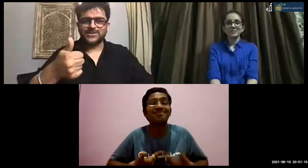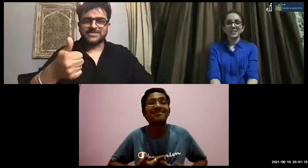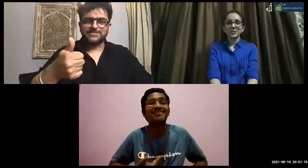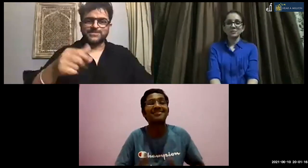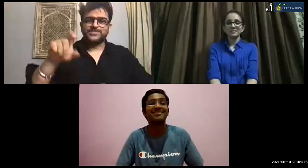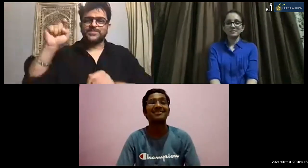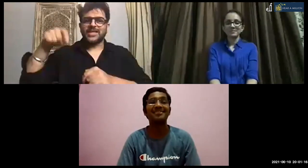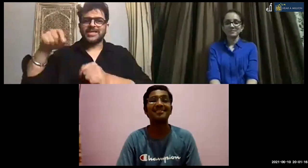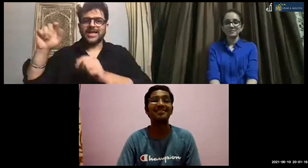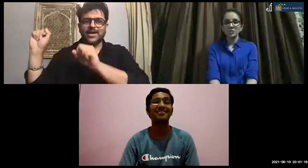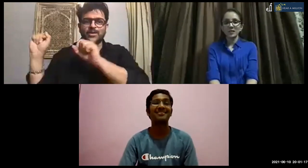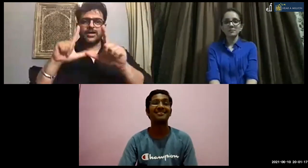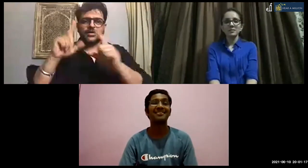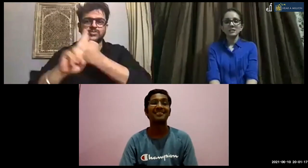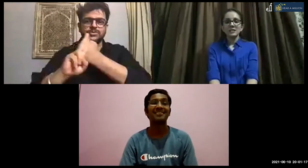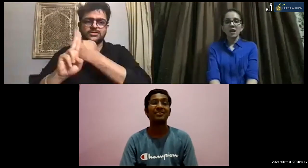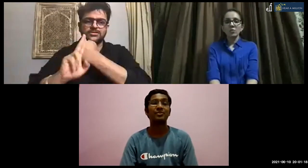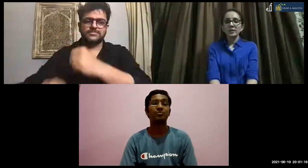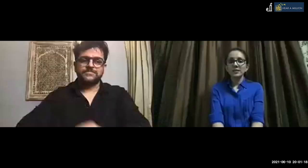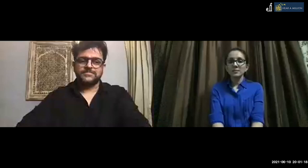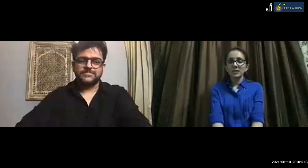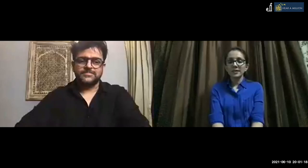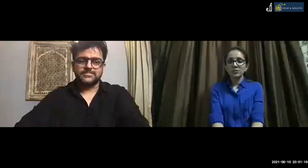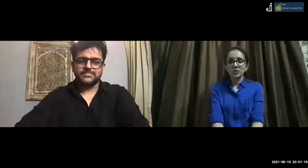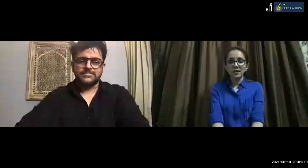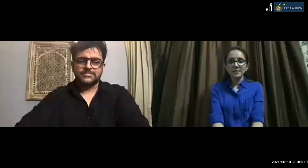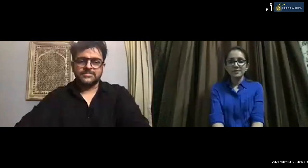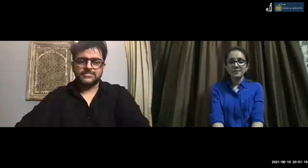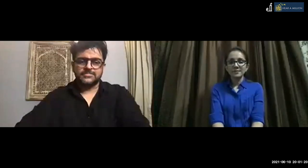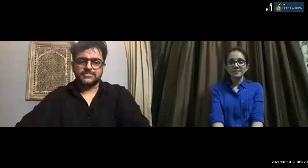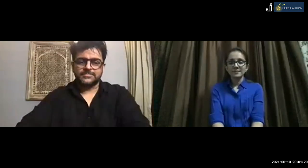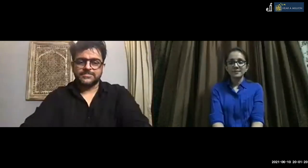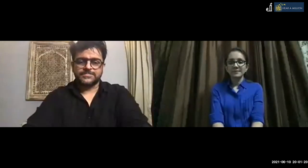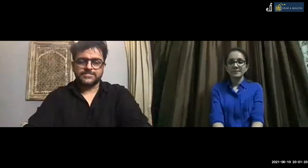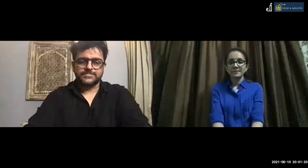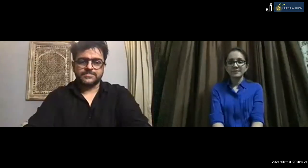Great. Thank you. Most welcome. Now we can spotlight Tushar.